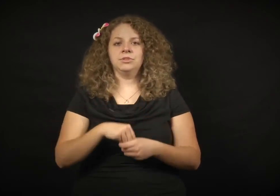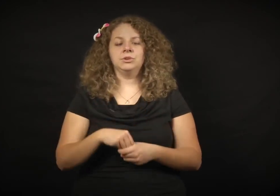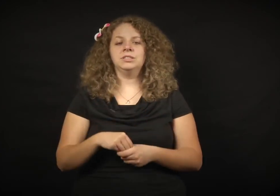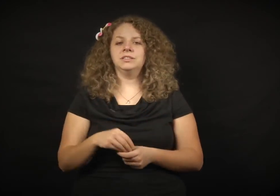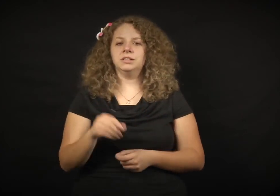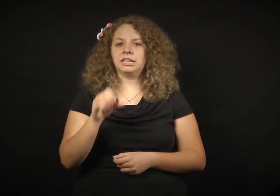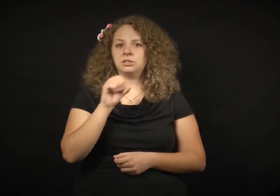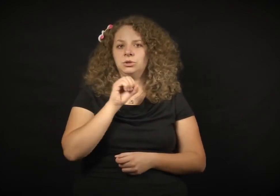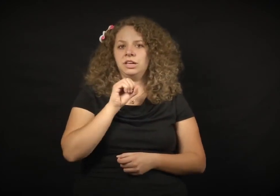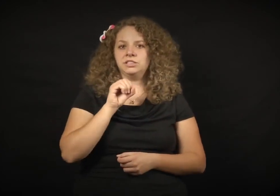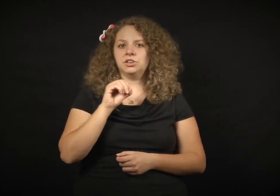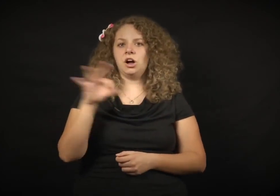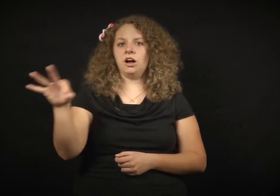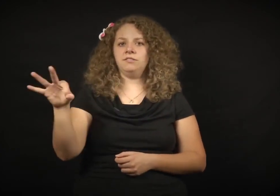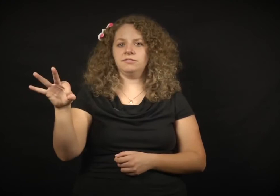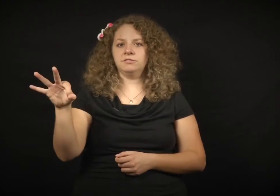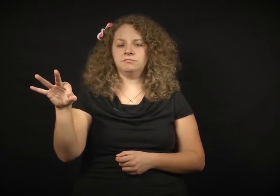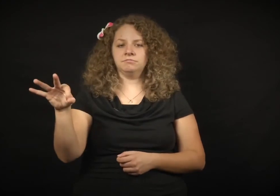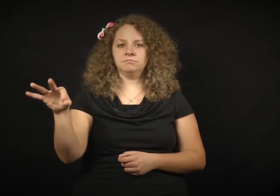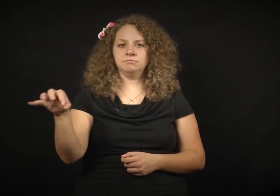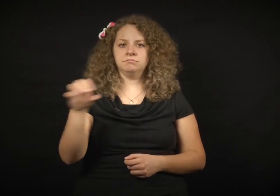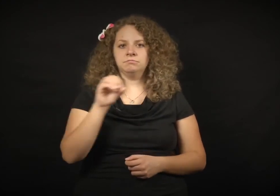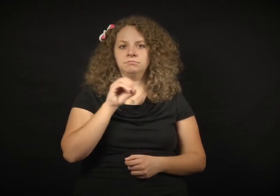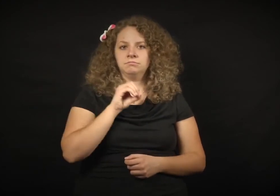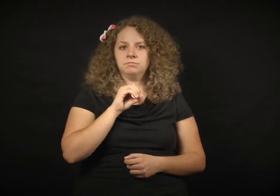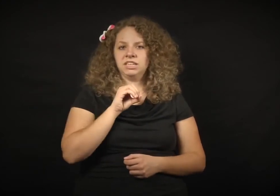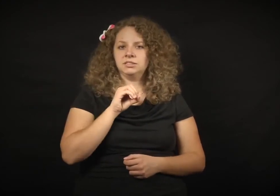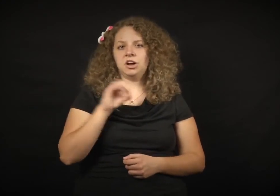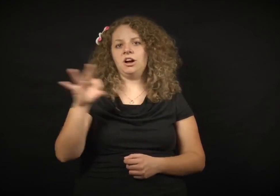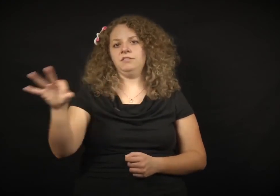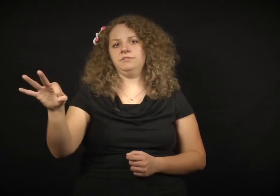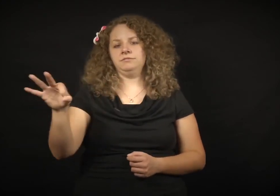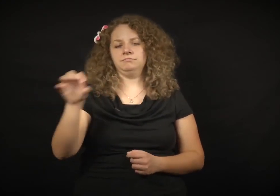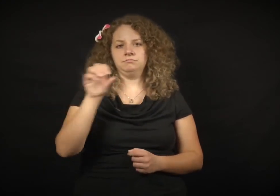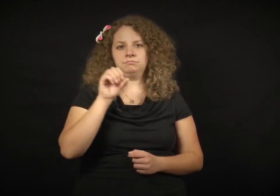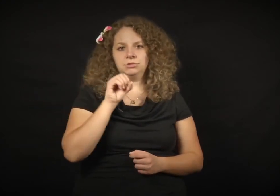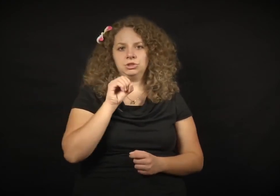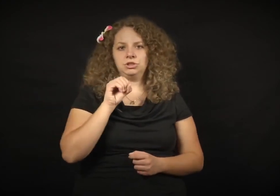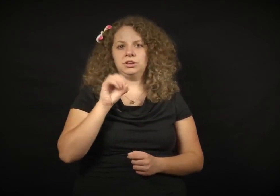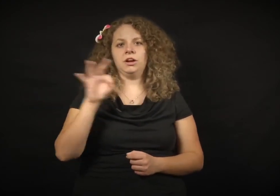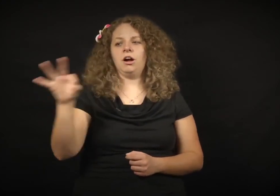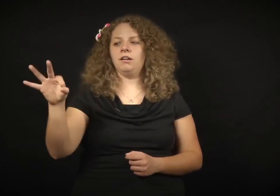you'll see the lexicalized off. It's off. Turn it off.